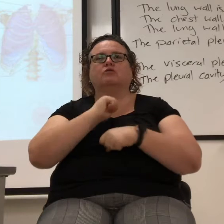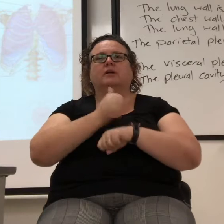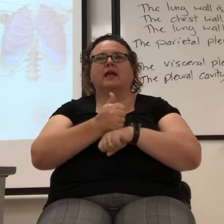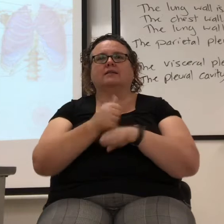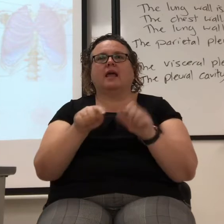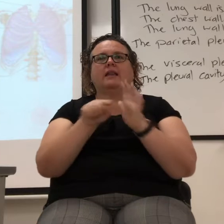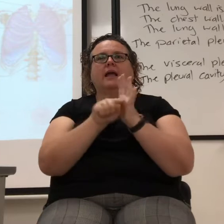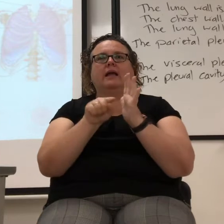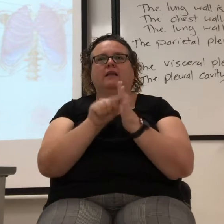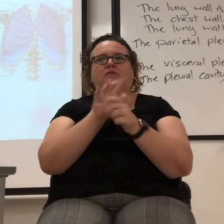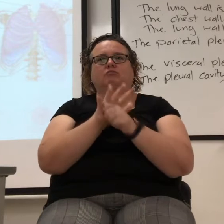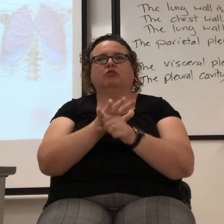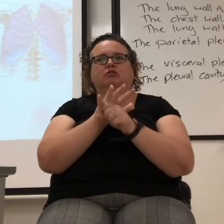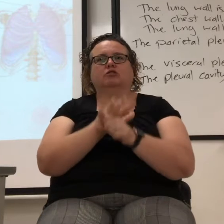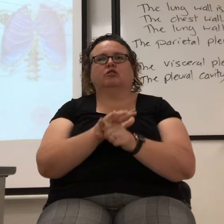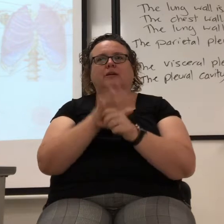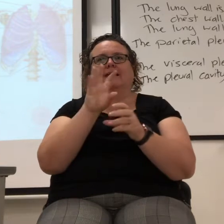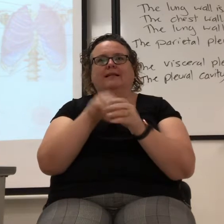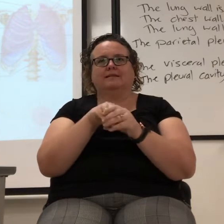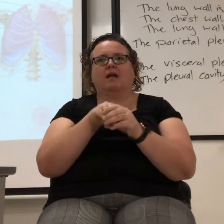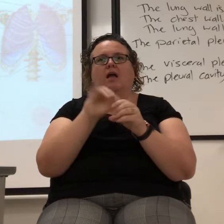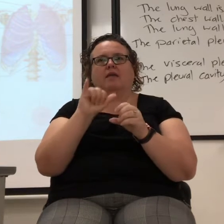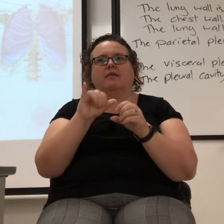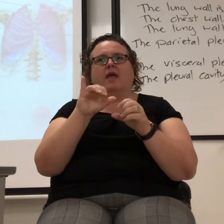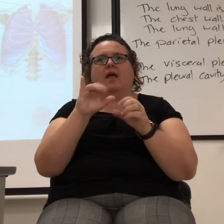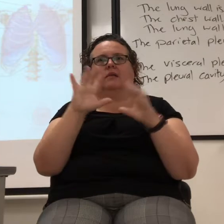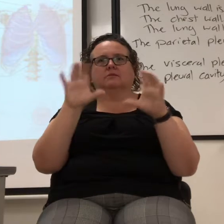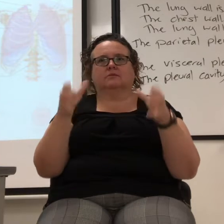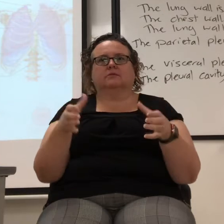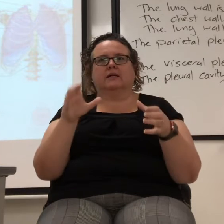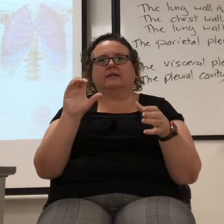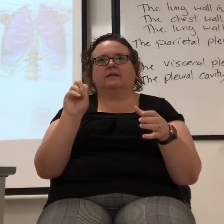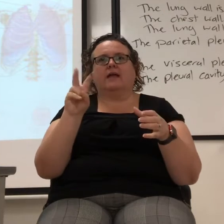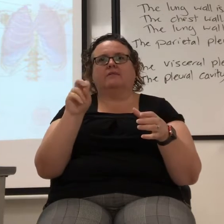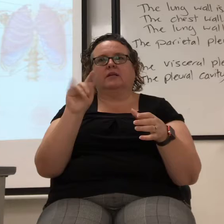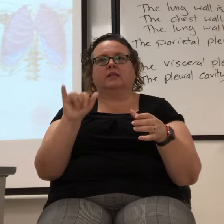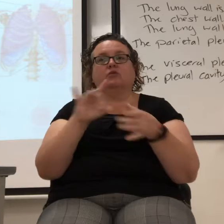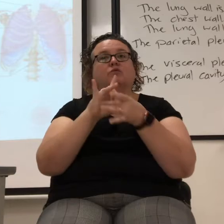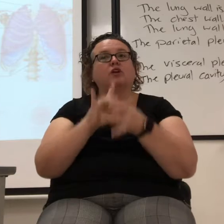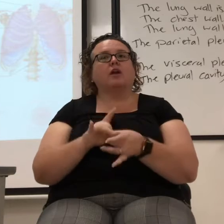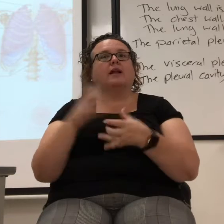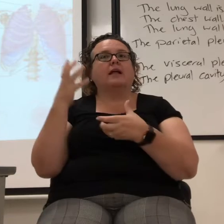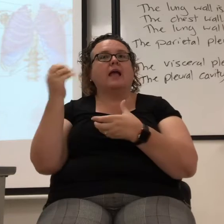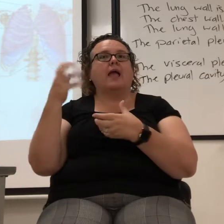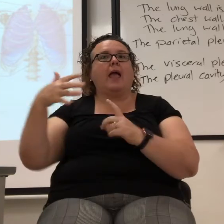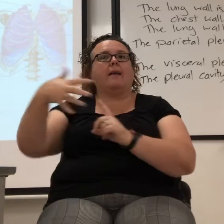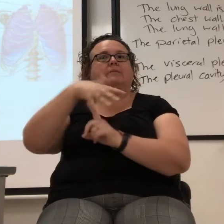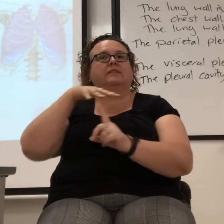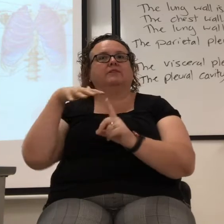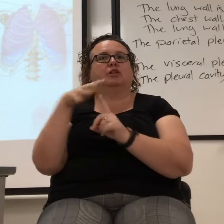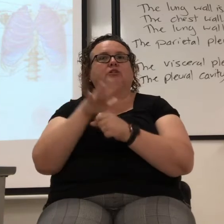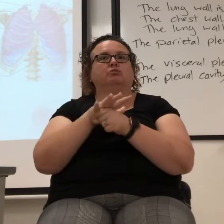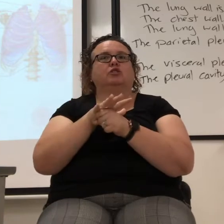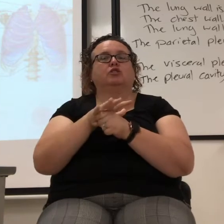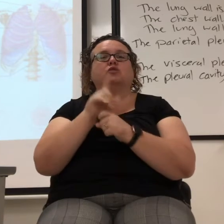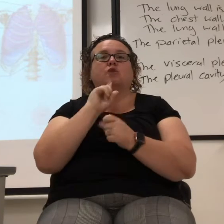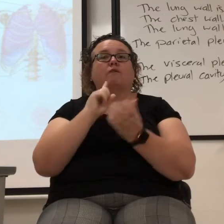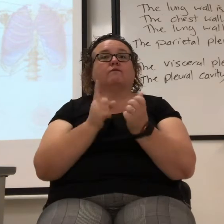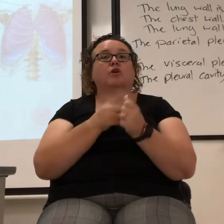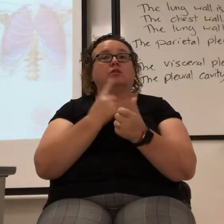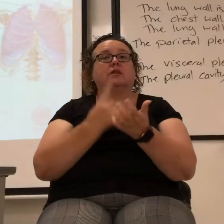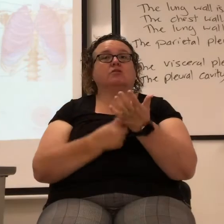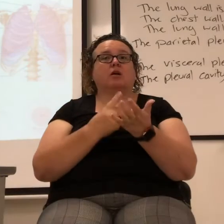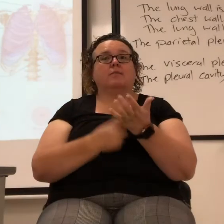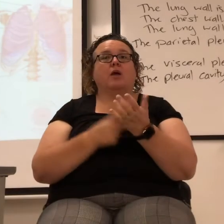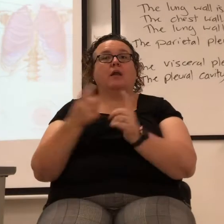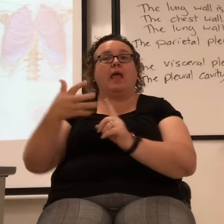the inside of this cavity with respect to atmospheric pressure. So let's first talk about that. Atmospheric pressure is